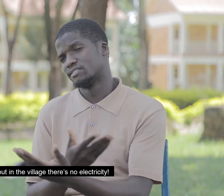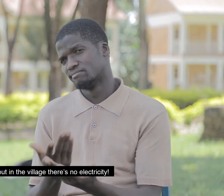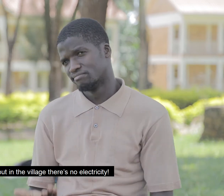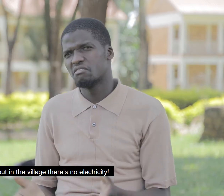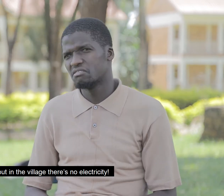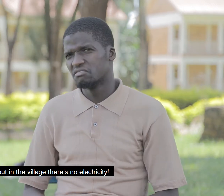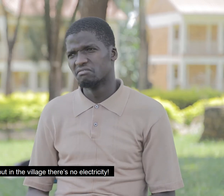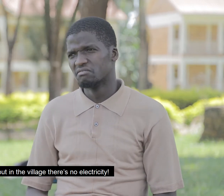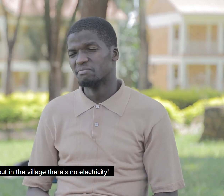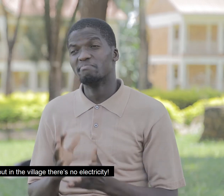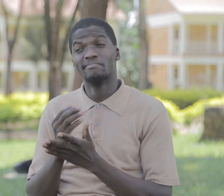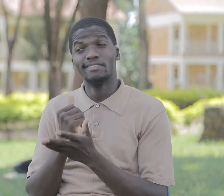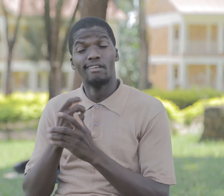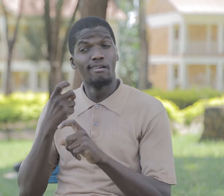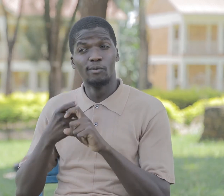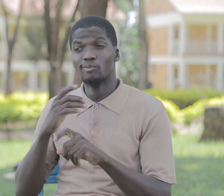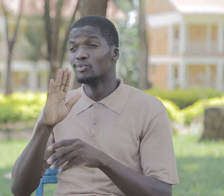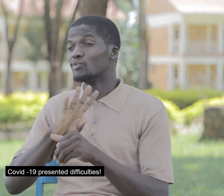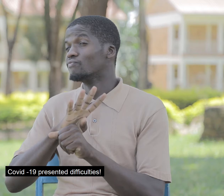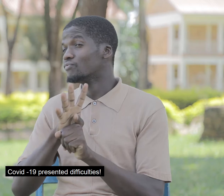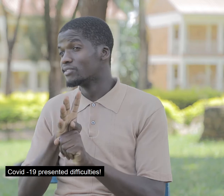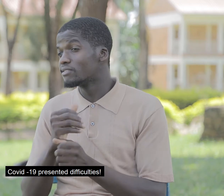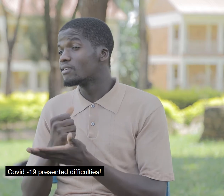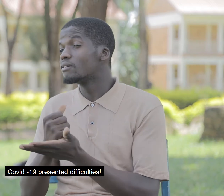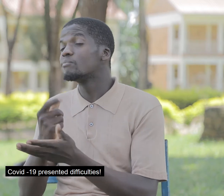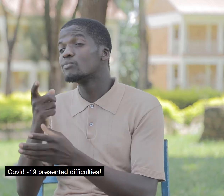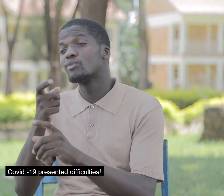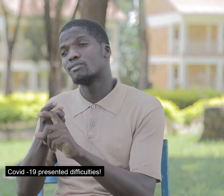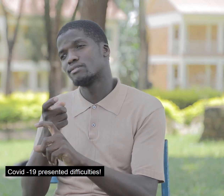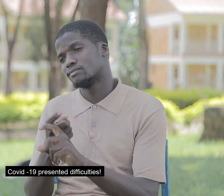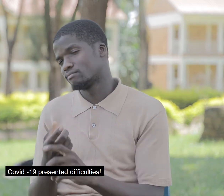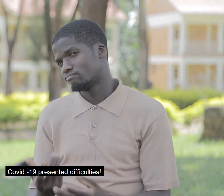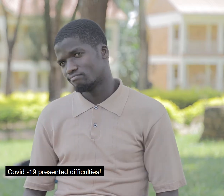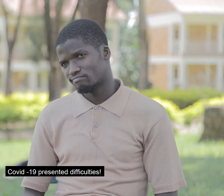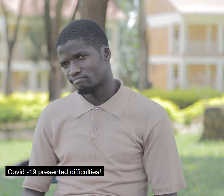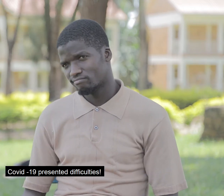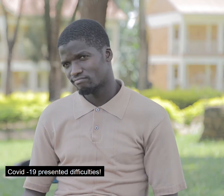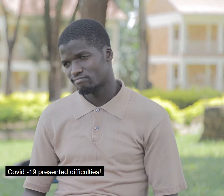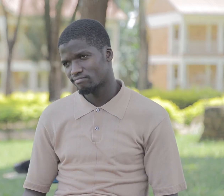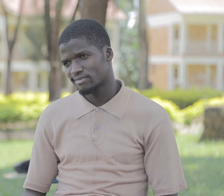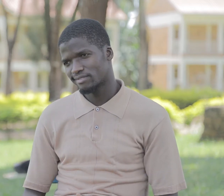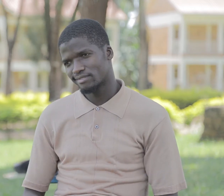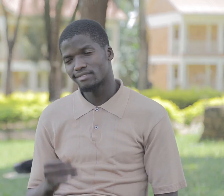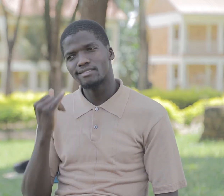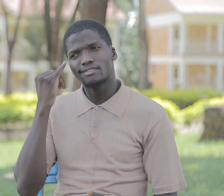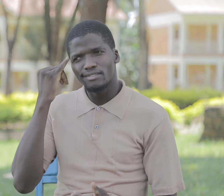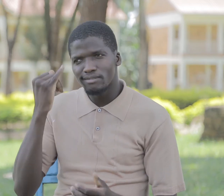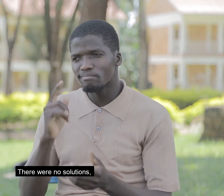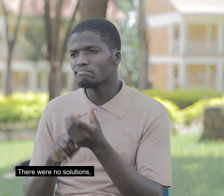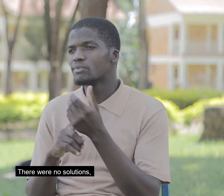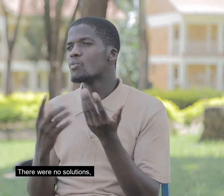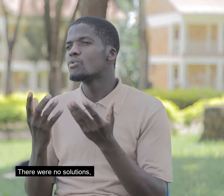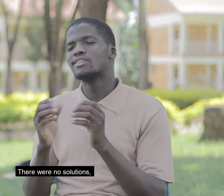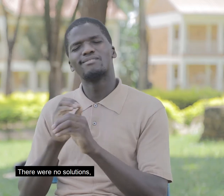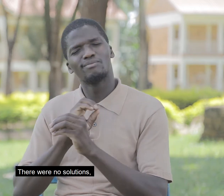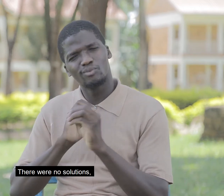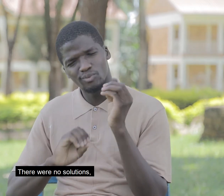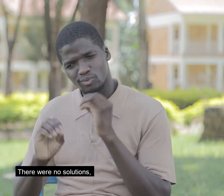there is no electricity. COVID-19 presented difficulties. There were no solutions.